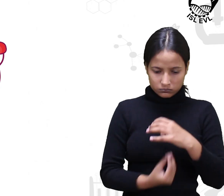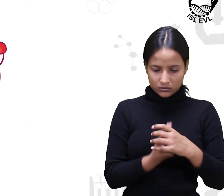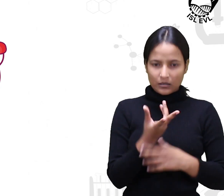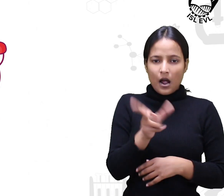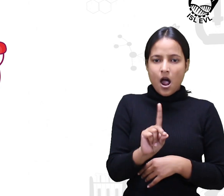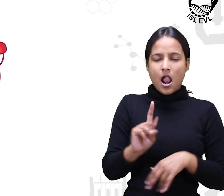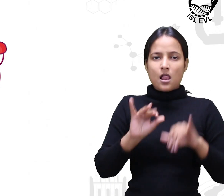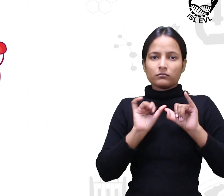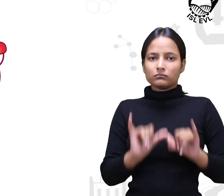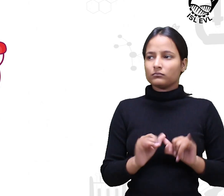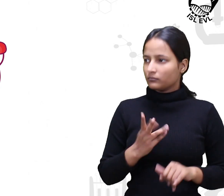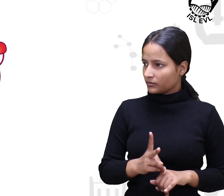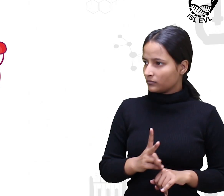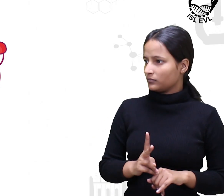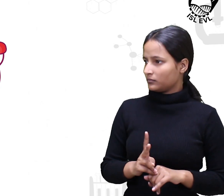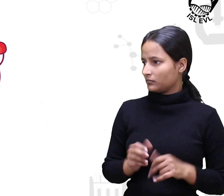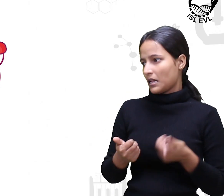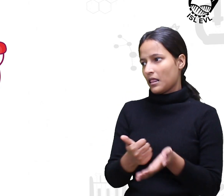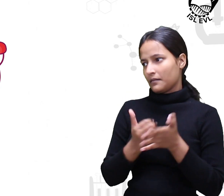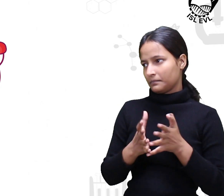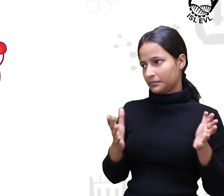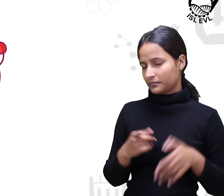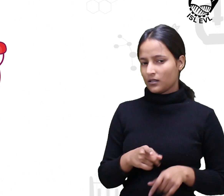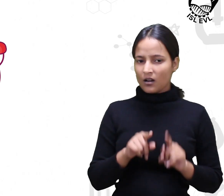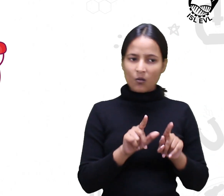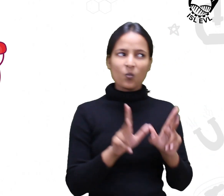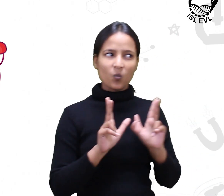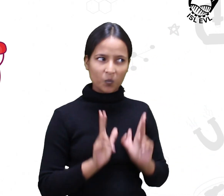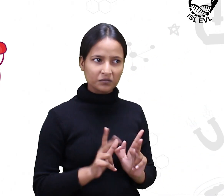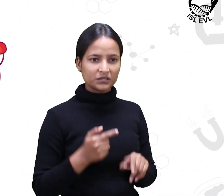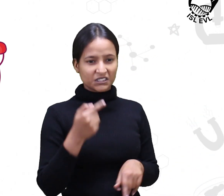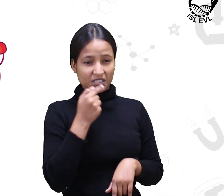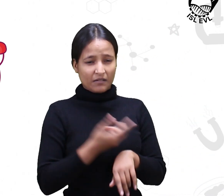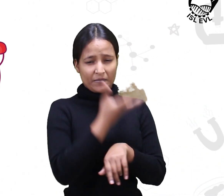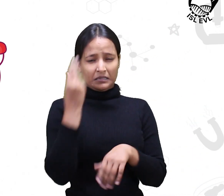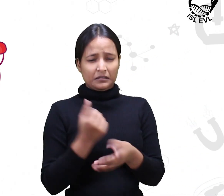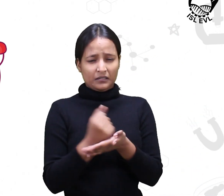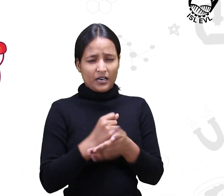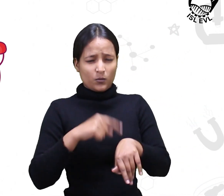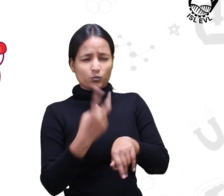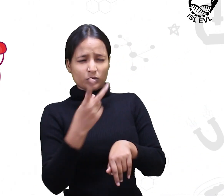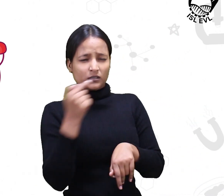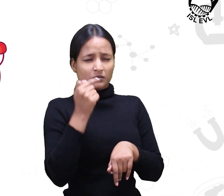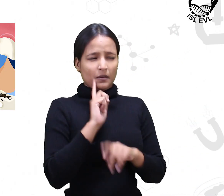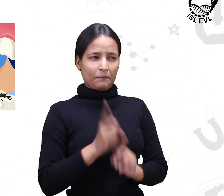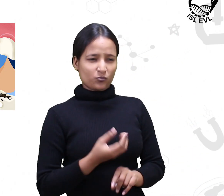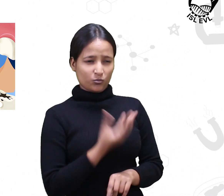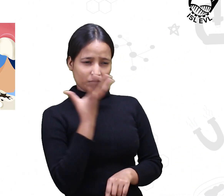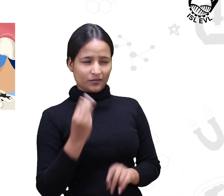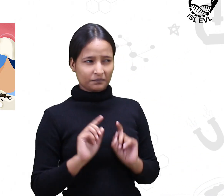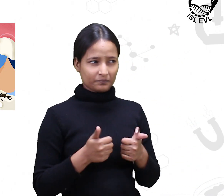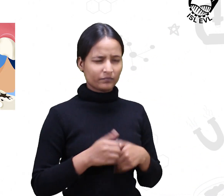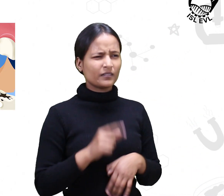day. Going back, you said there were 700 species of bacteria in biofilms just in our